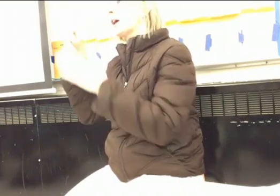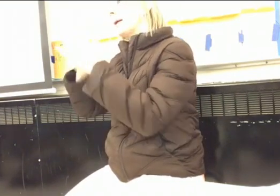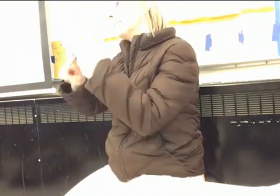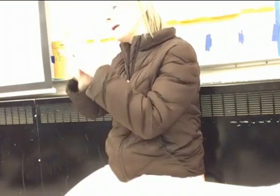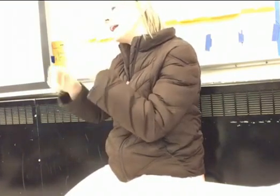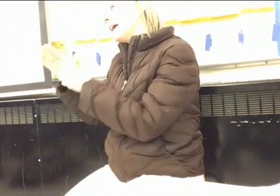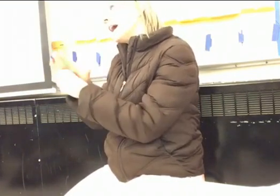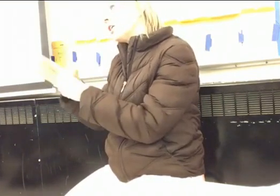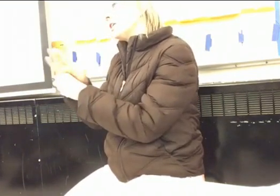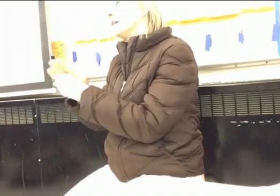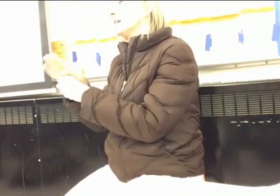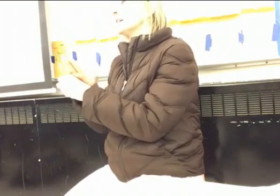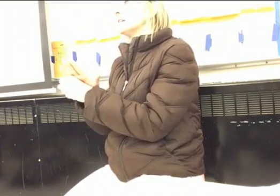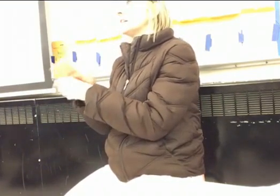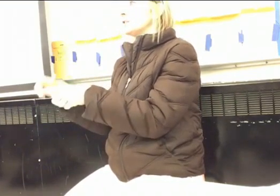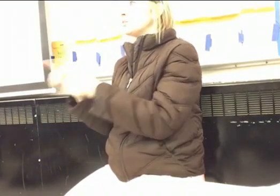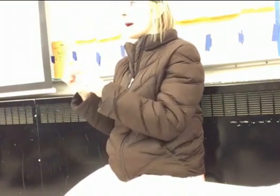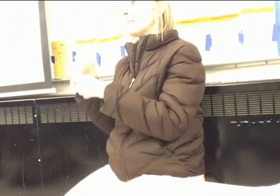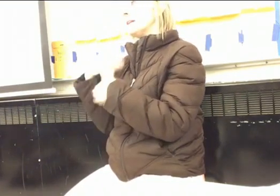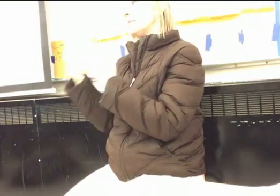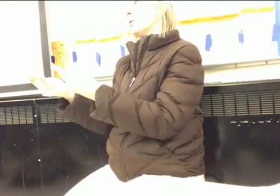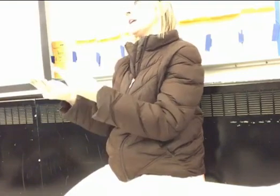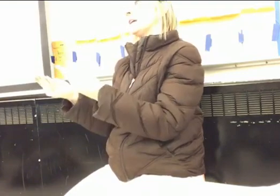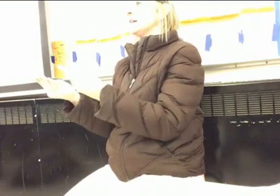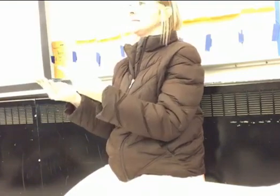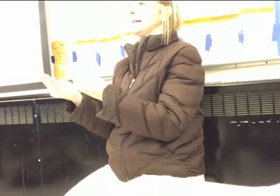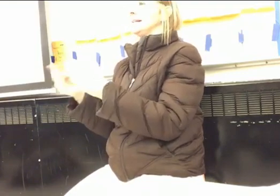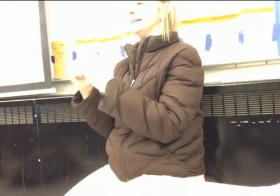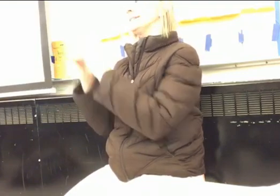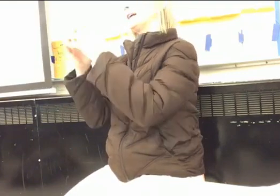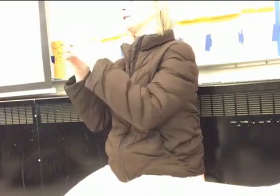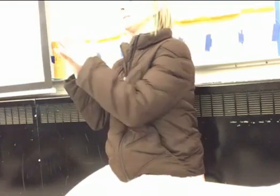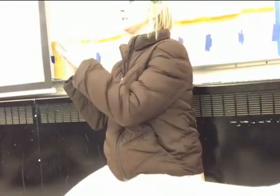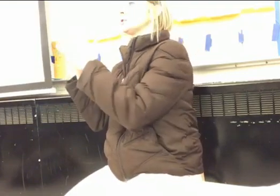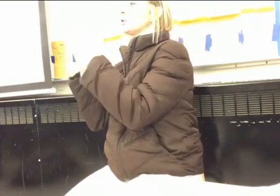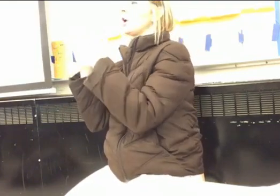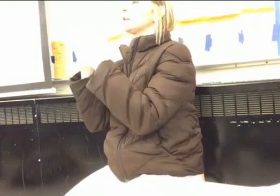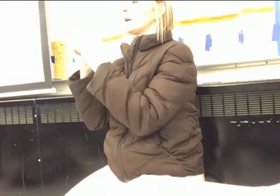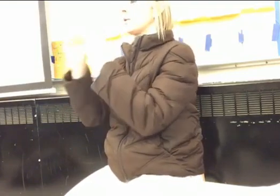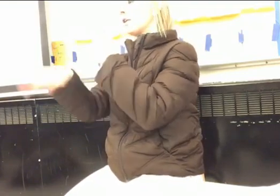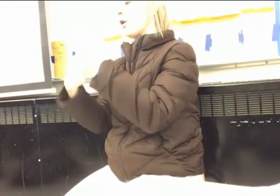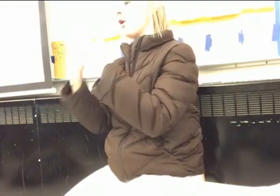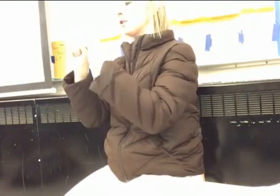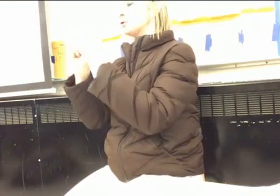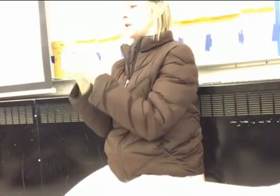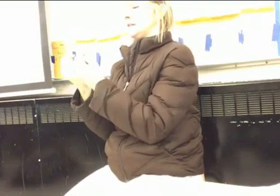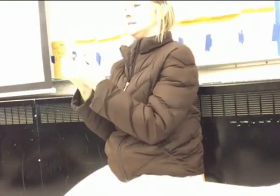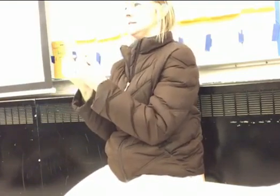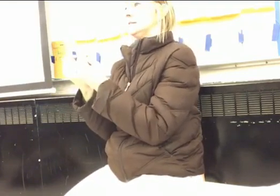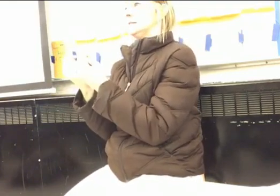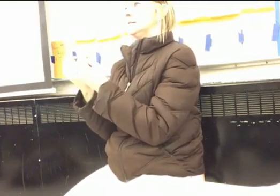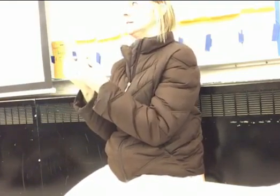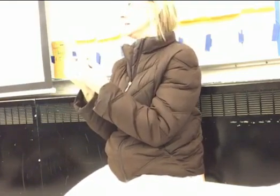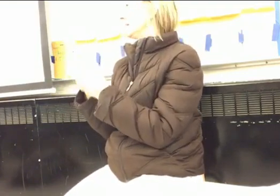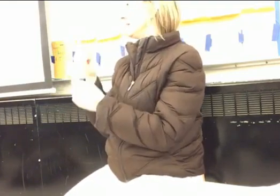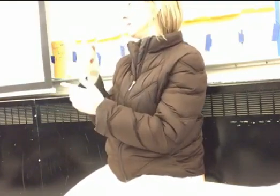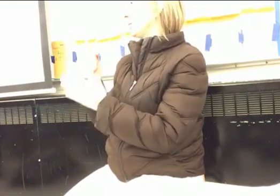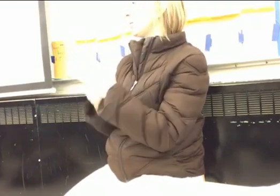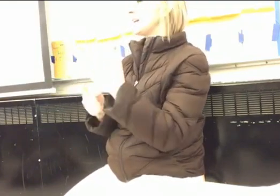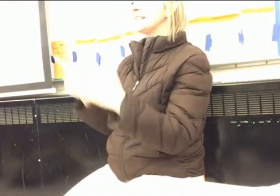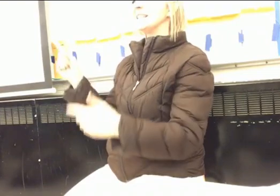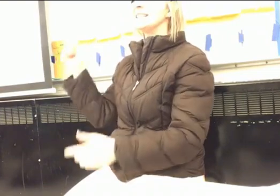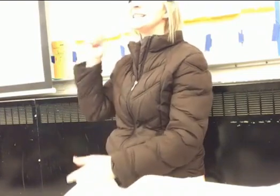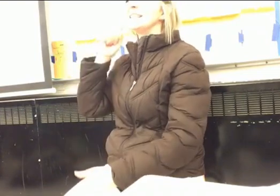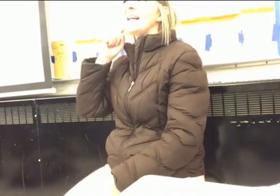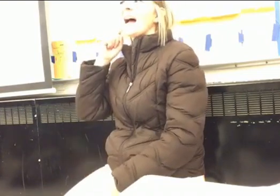of the country, is rapidly bringing civilized settlements into contact with all the tribes of Indians. What does this sound similar